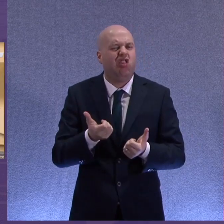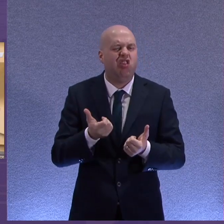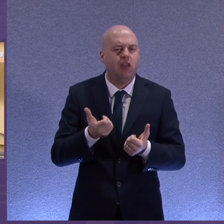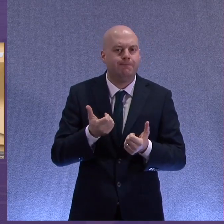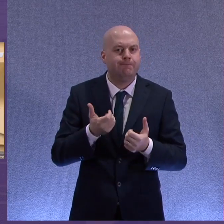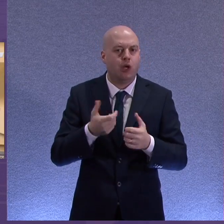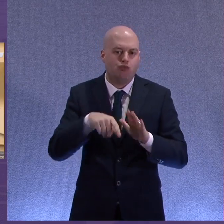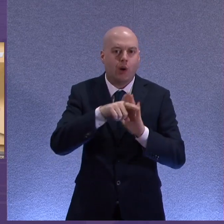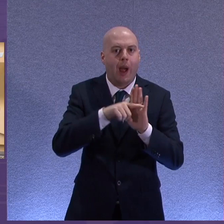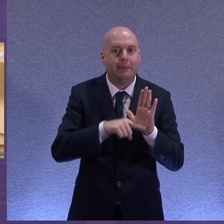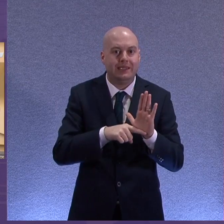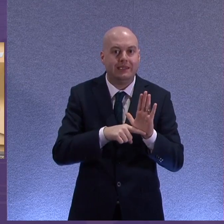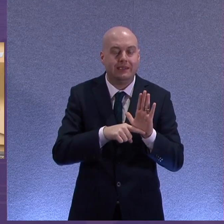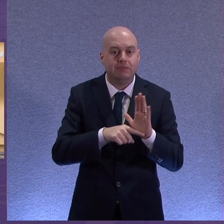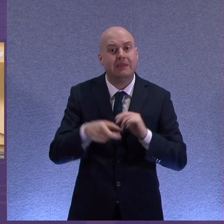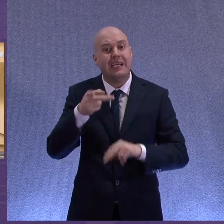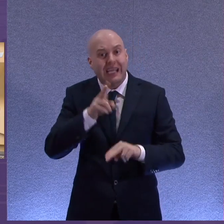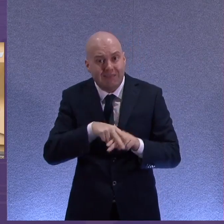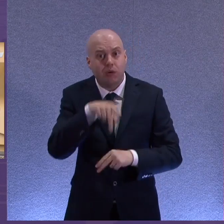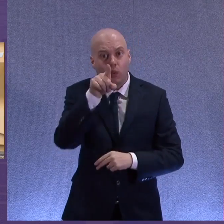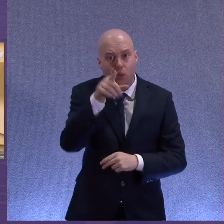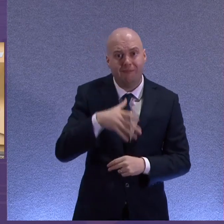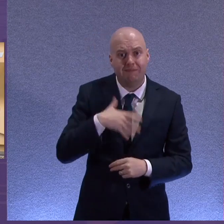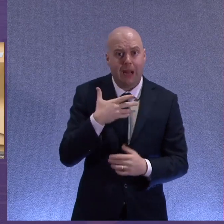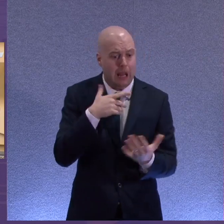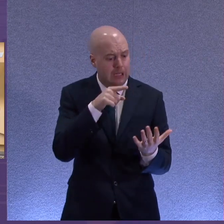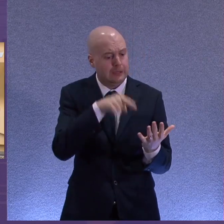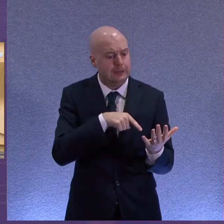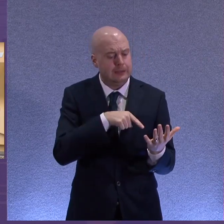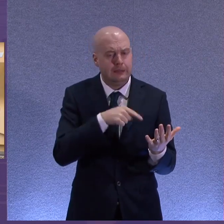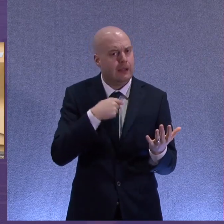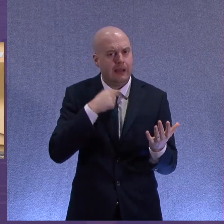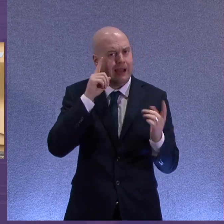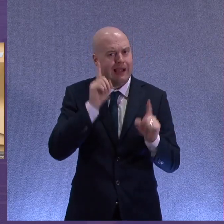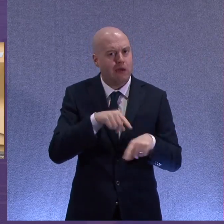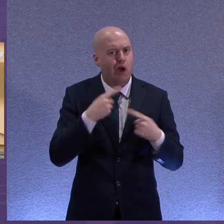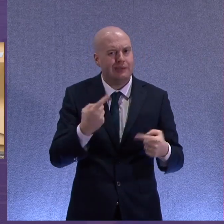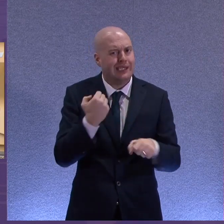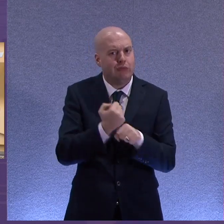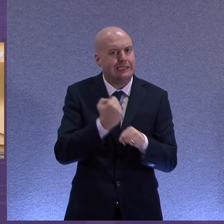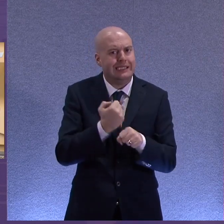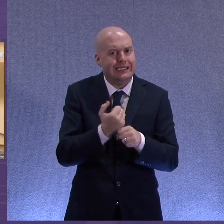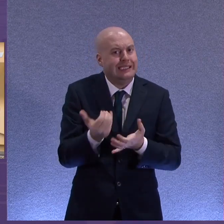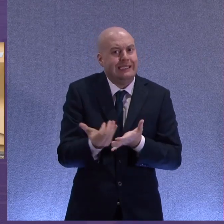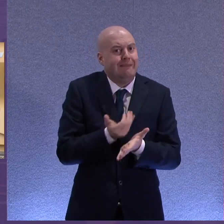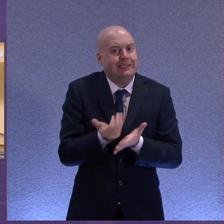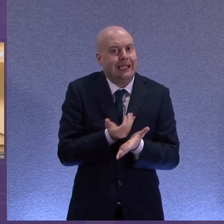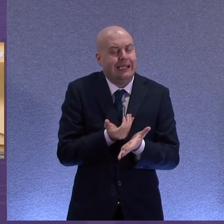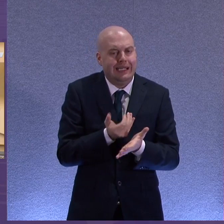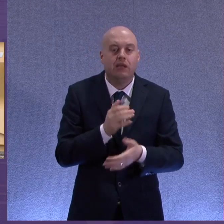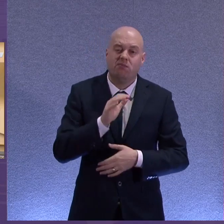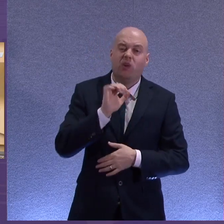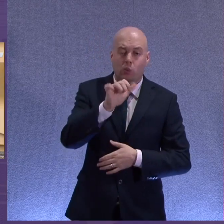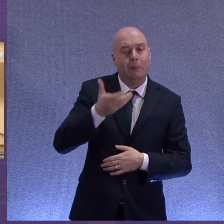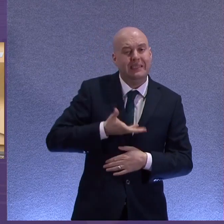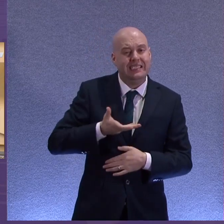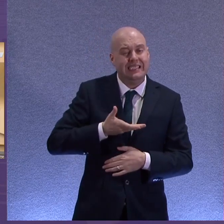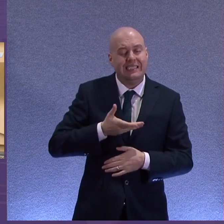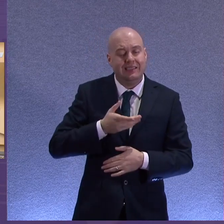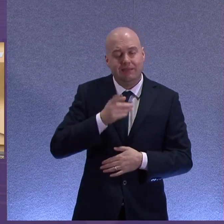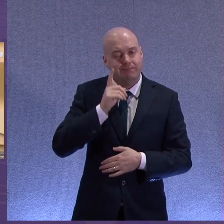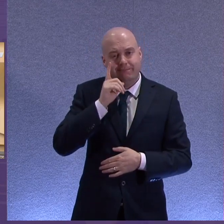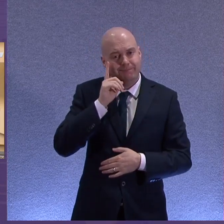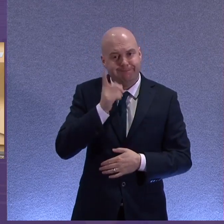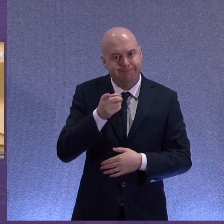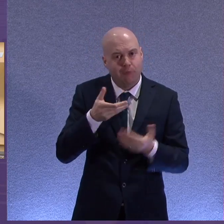you cannot answer yes to those questions, then in our view, you should not continue to be open. We've been asked specifically